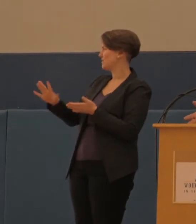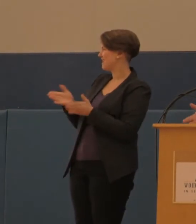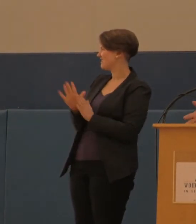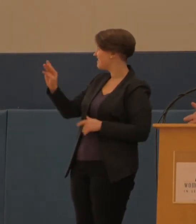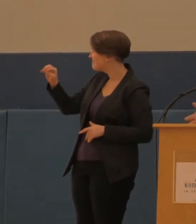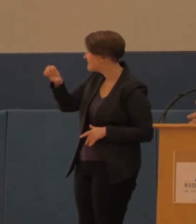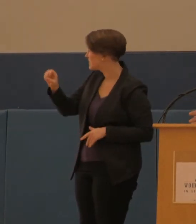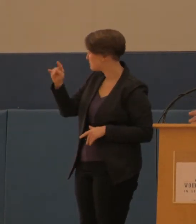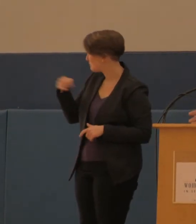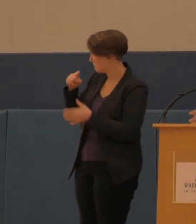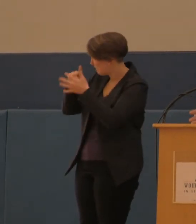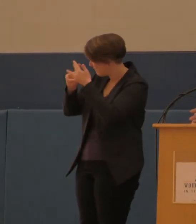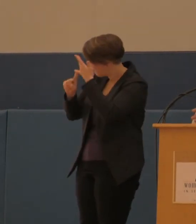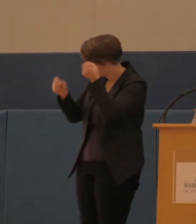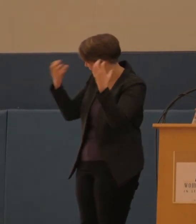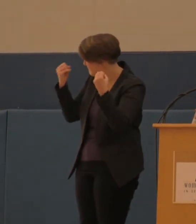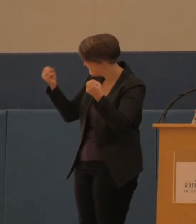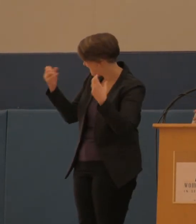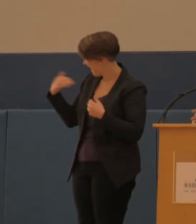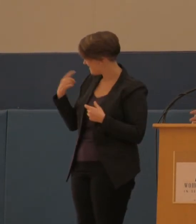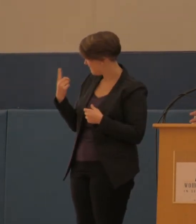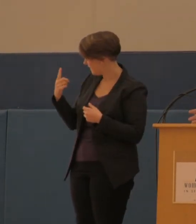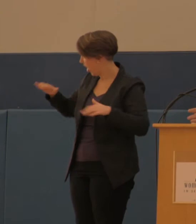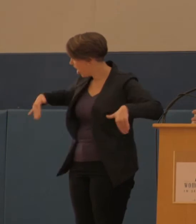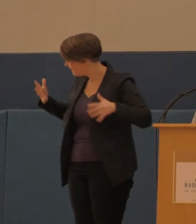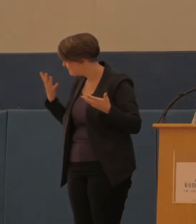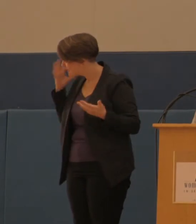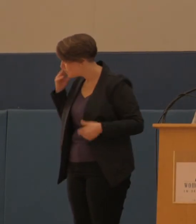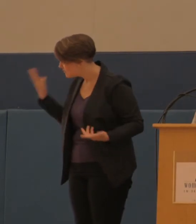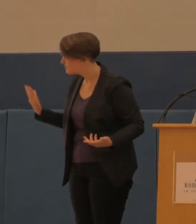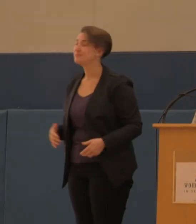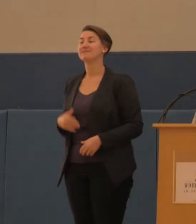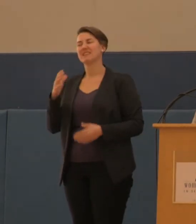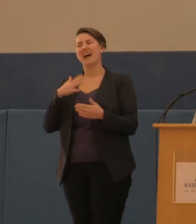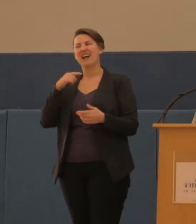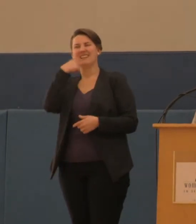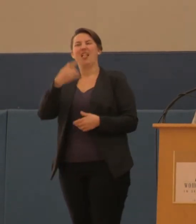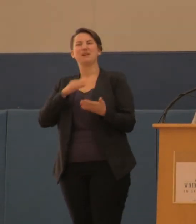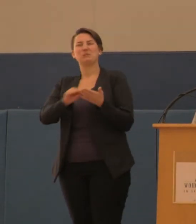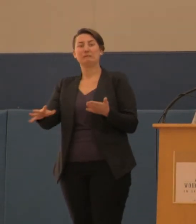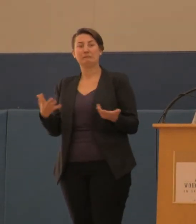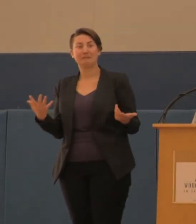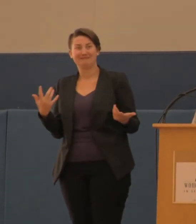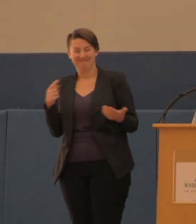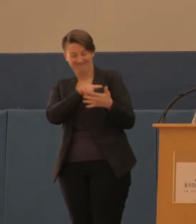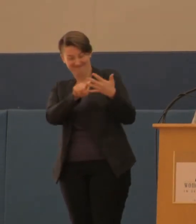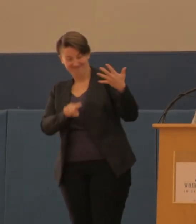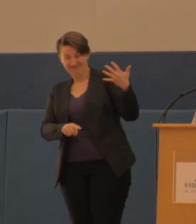anything you haven't done? I look at them and say, I'm not sure.